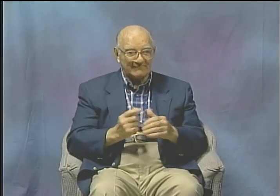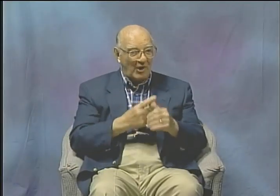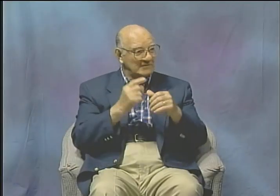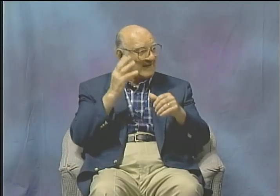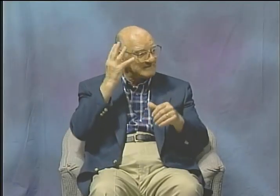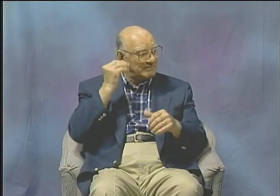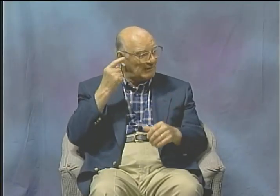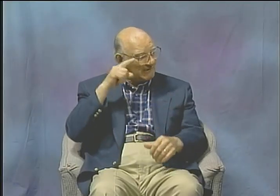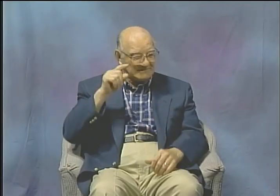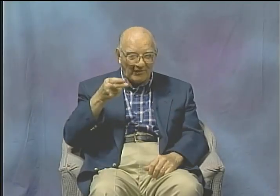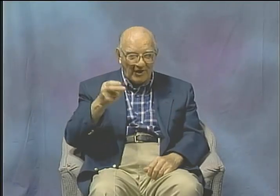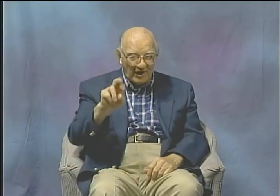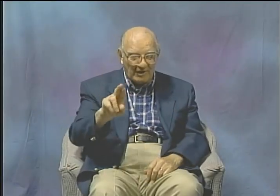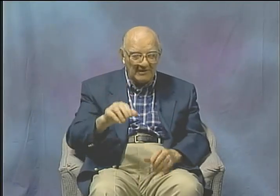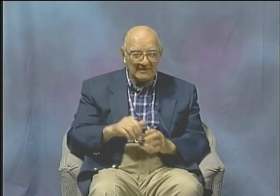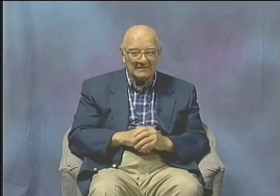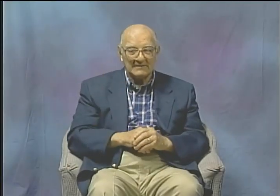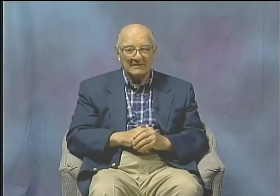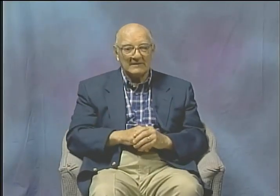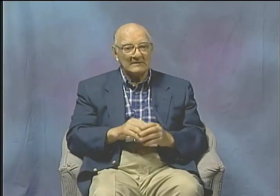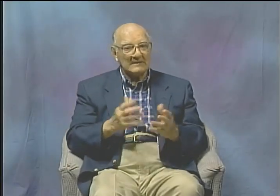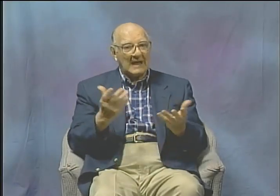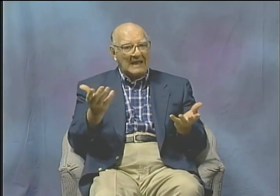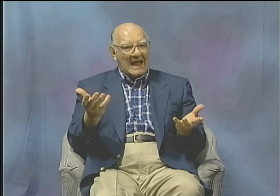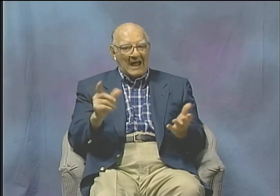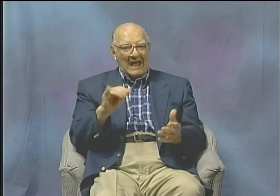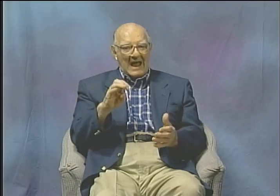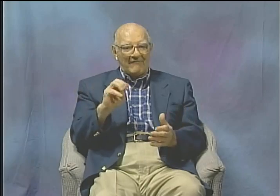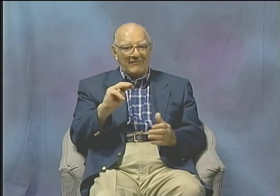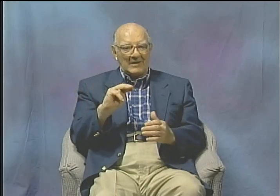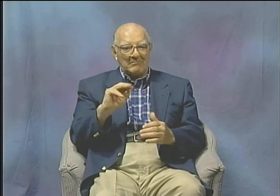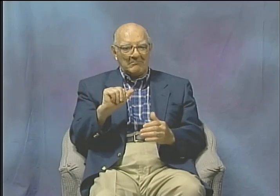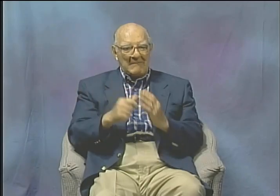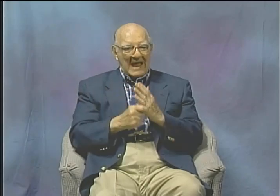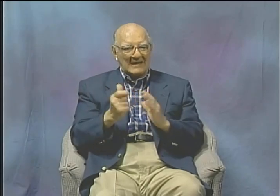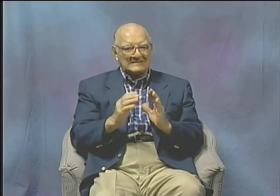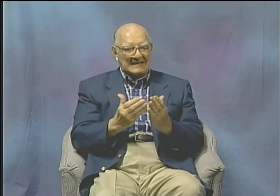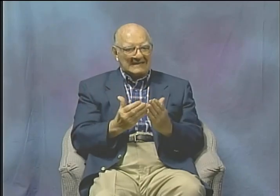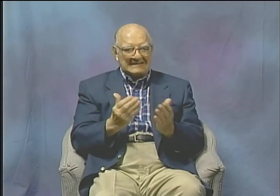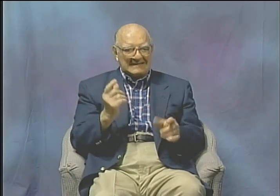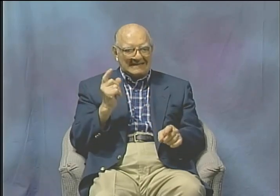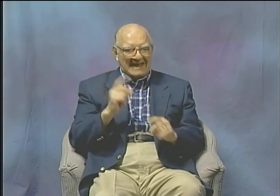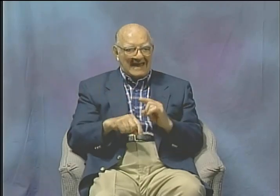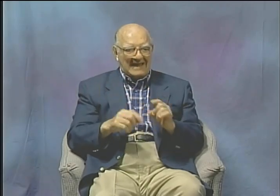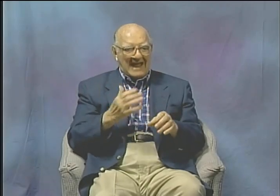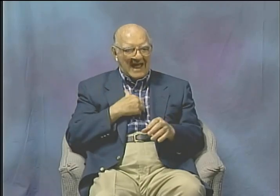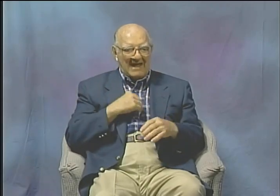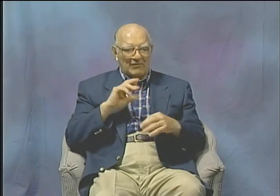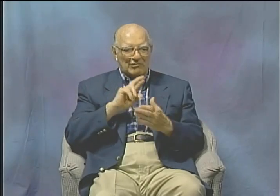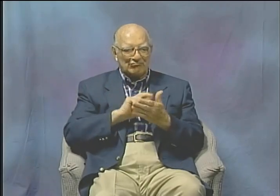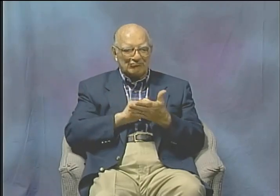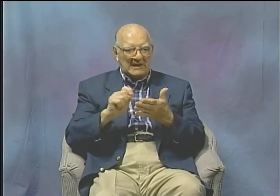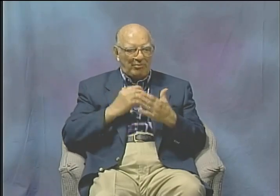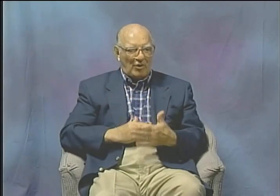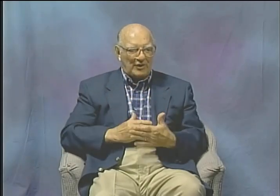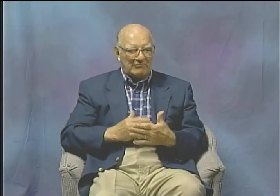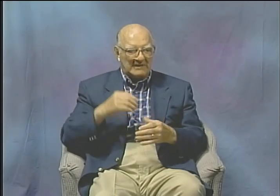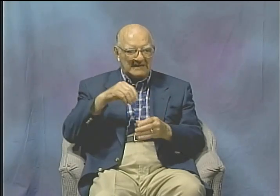First experience for her. And Life magazine can't have a reporter in